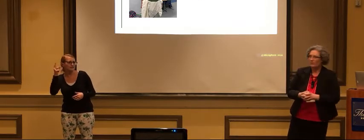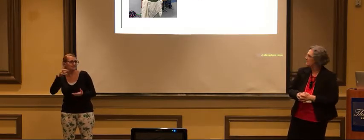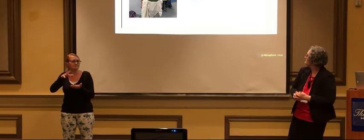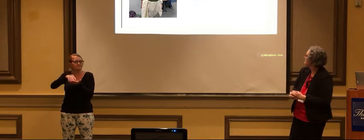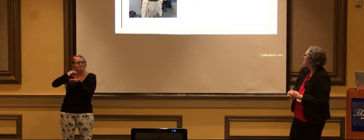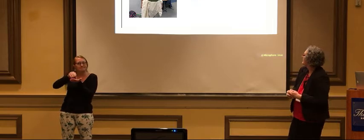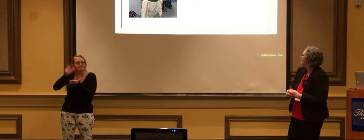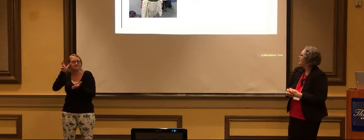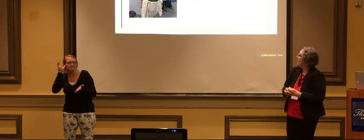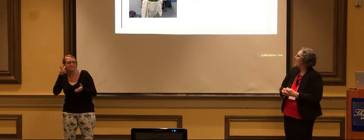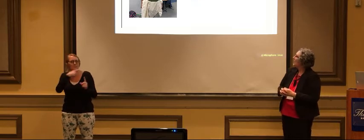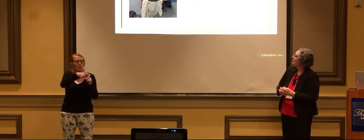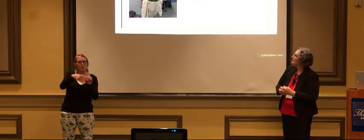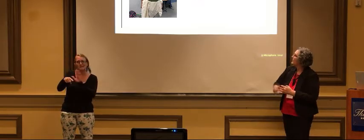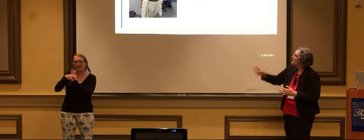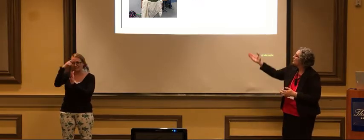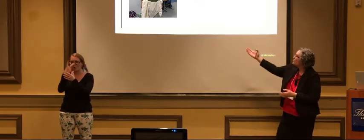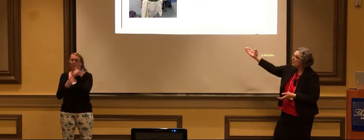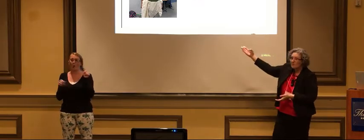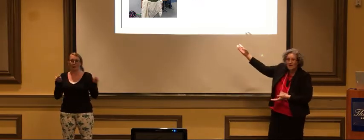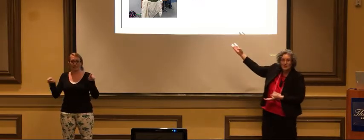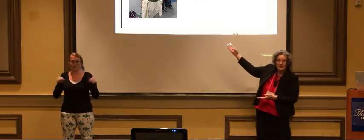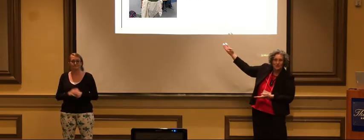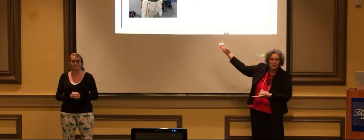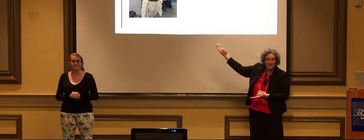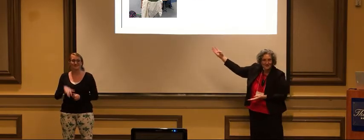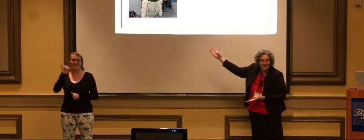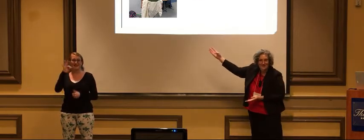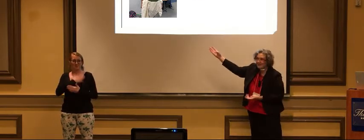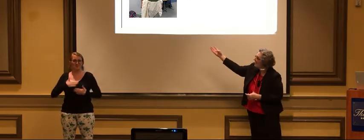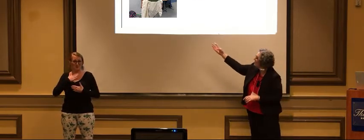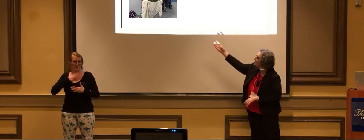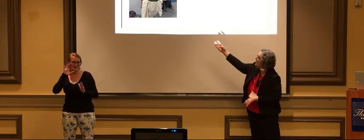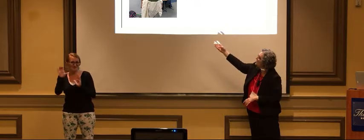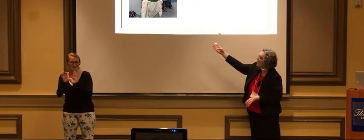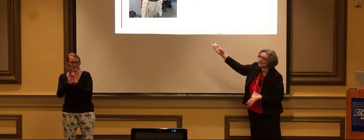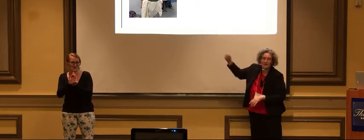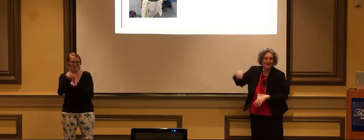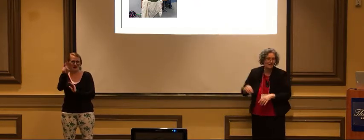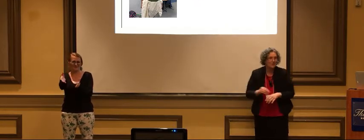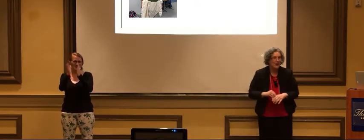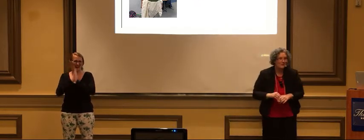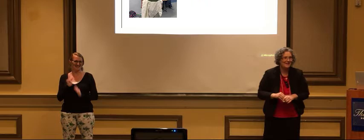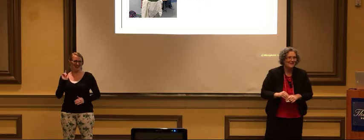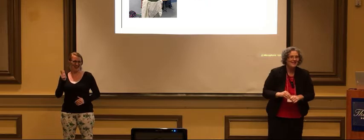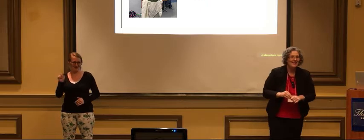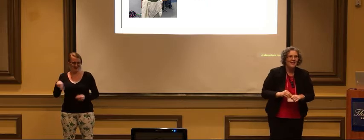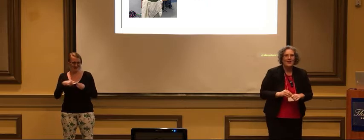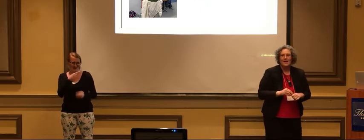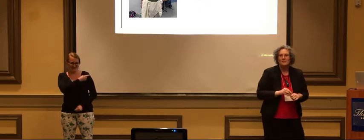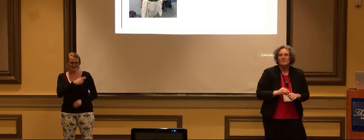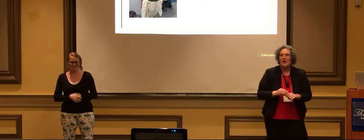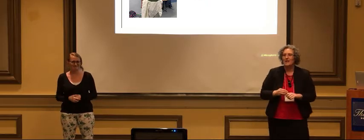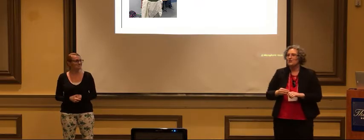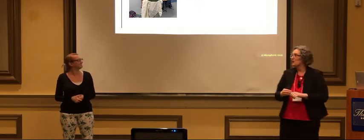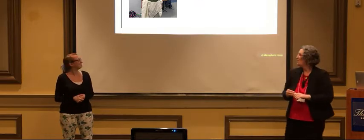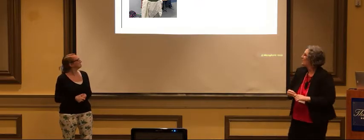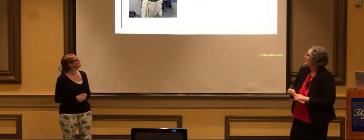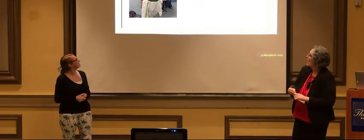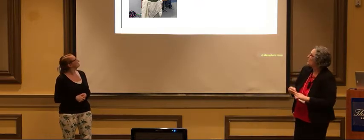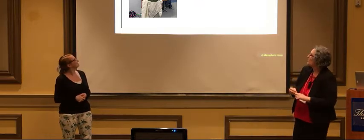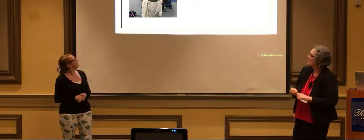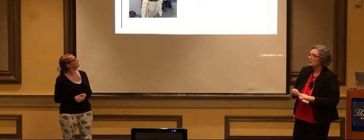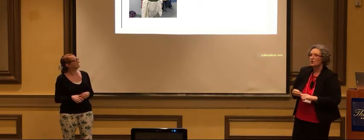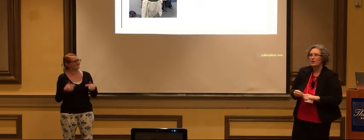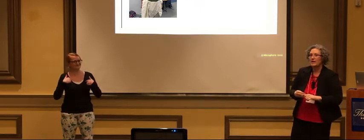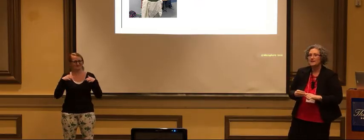cons of both. If you enjoy my picture, you'll have to ask me later about it. I do